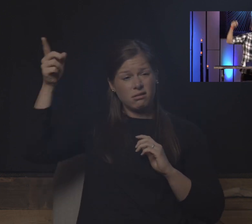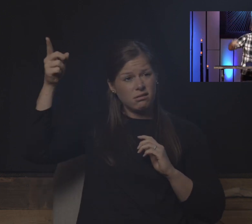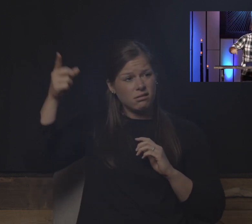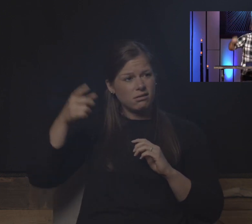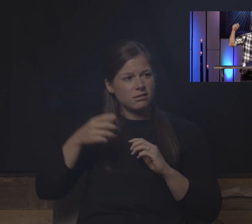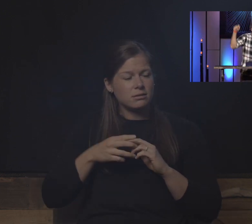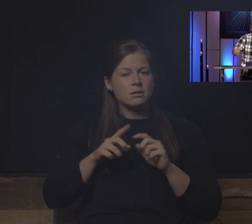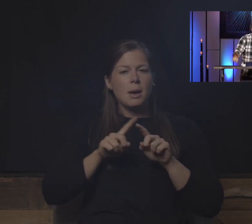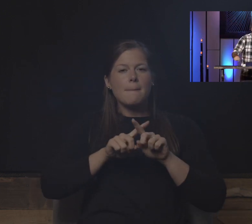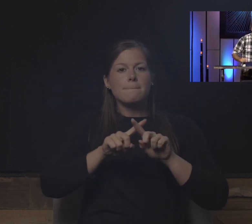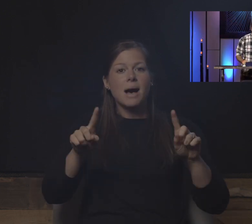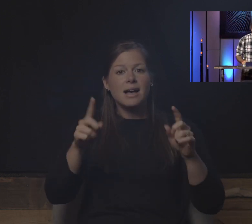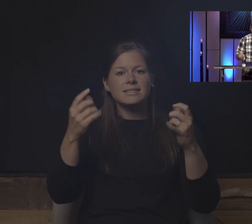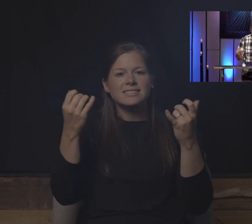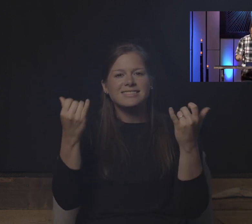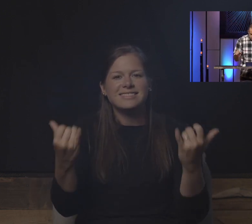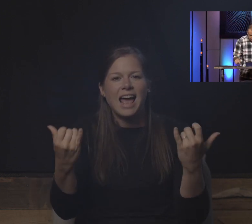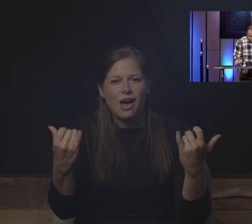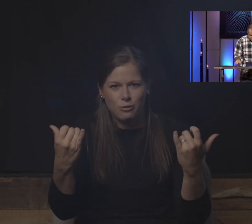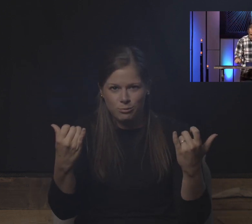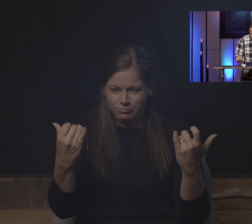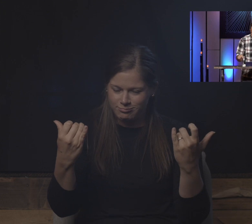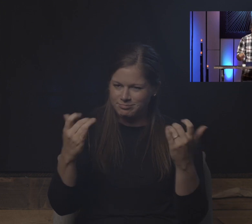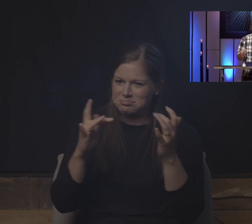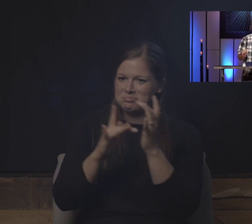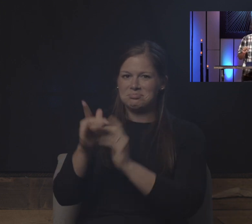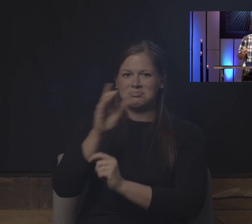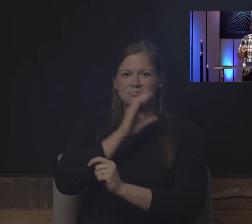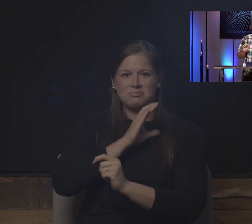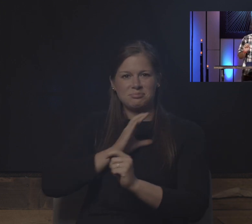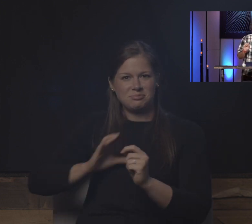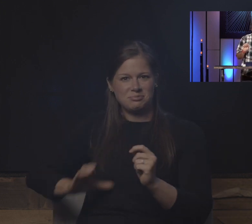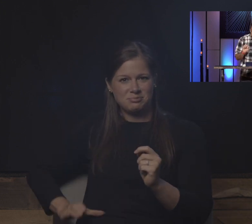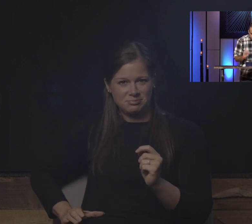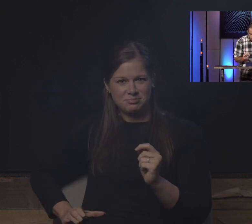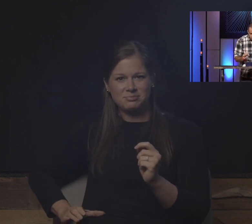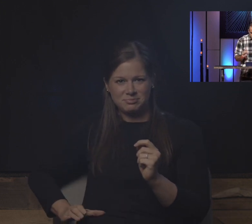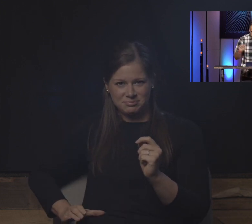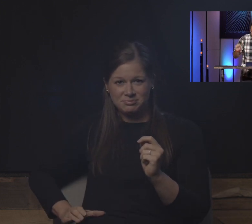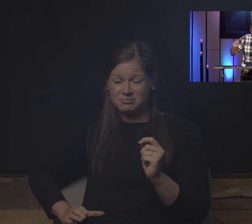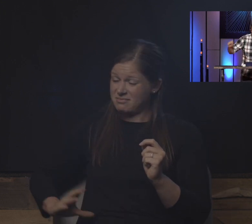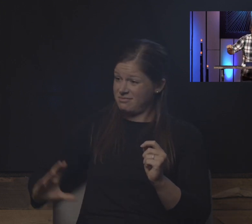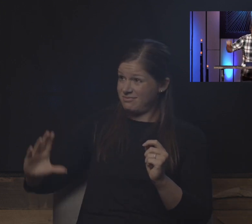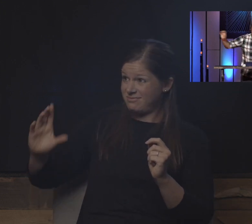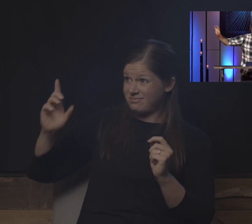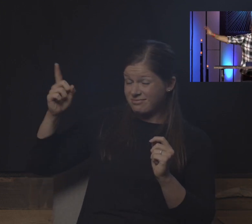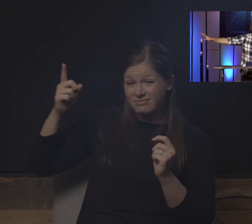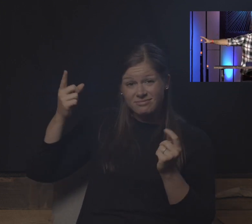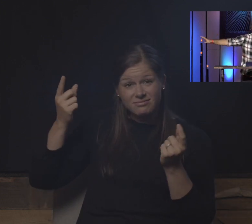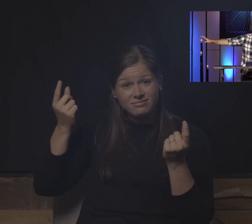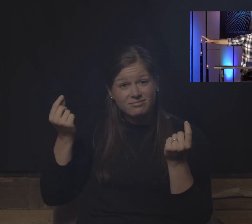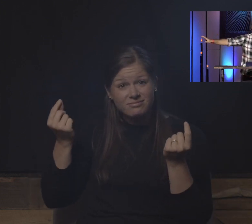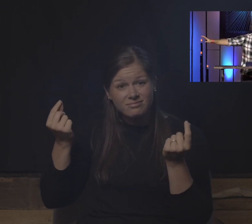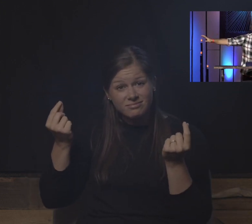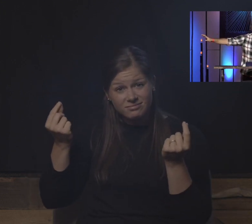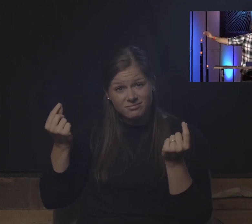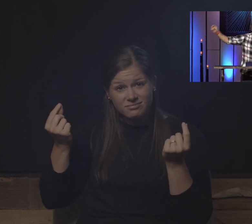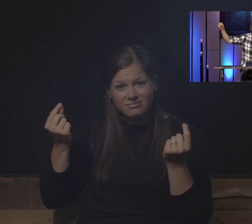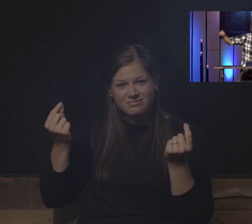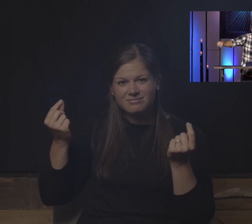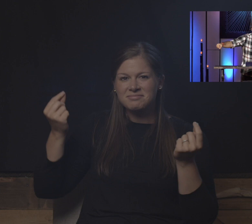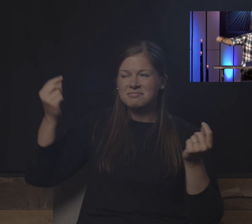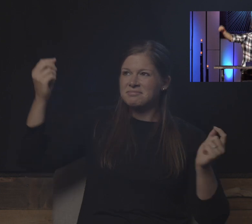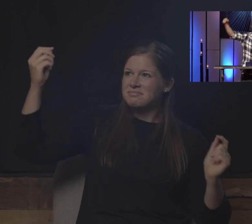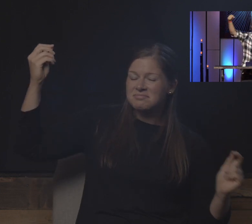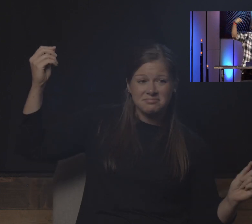13. But now, in Christ Jesus, who you who were once far off,